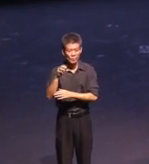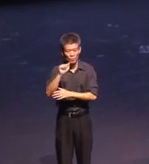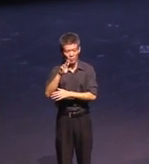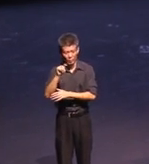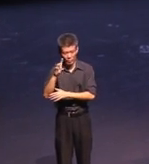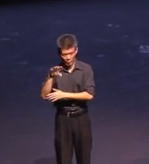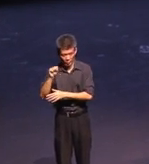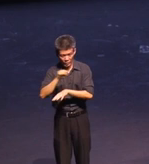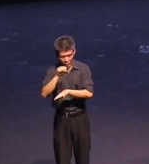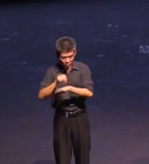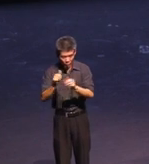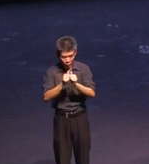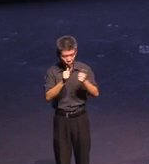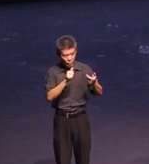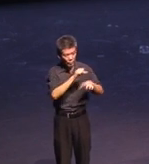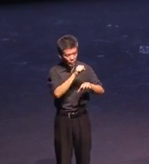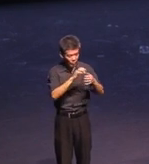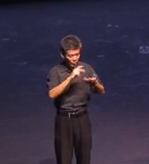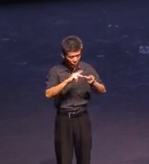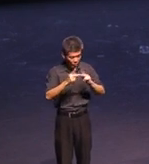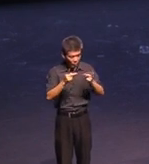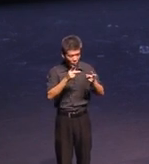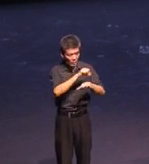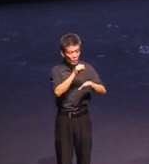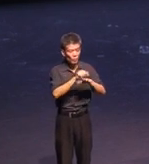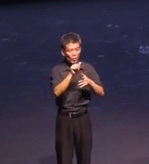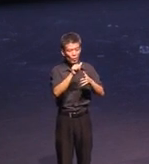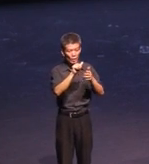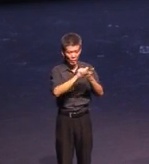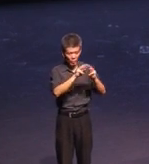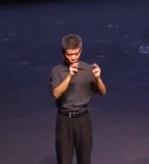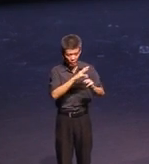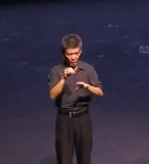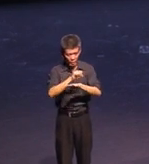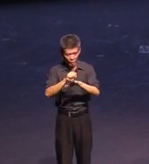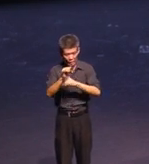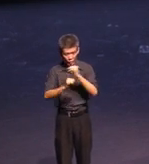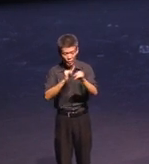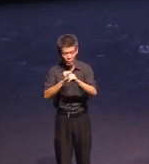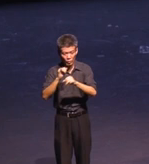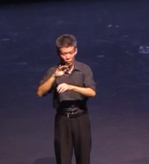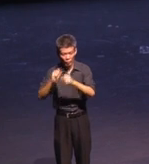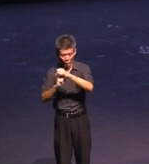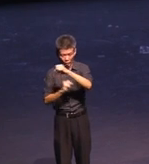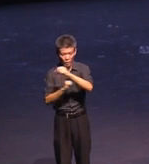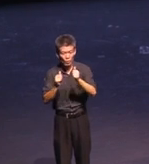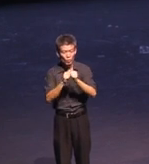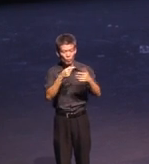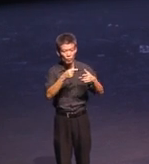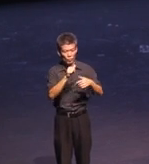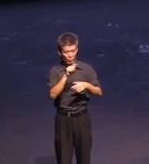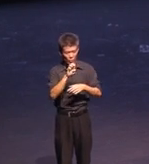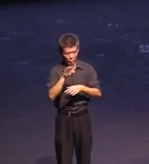Artists Singapore with the support of program partners Singapore Art Museum and Singapore International Foundation with the Gateway